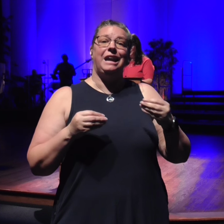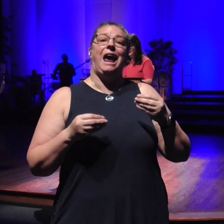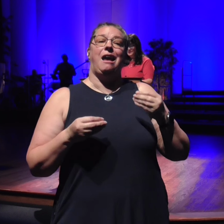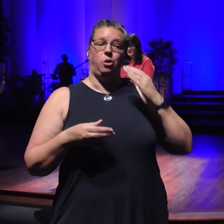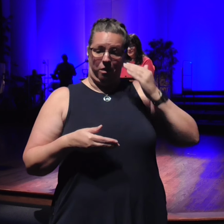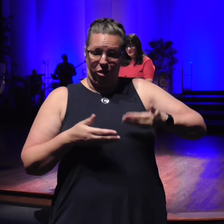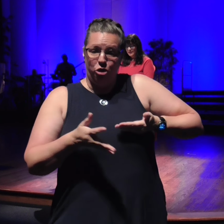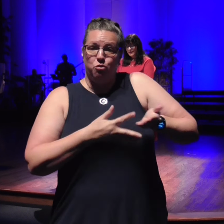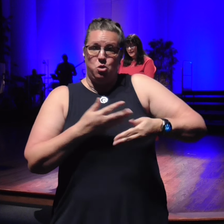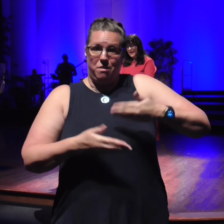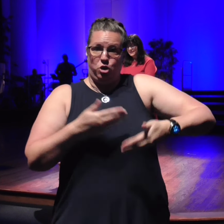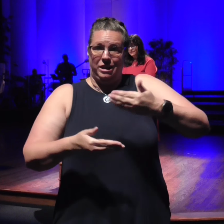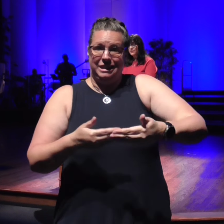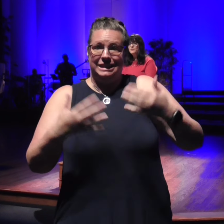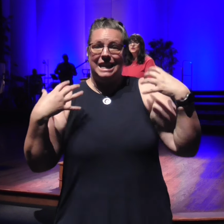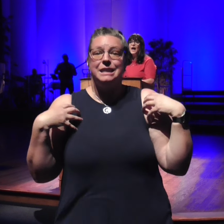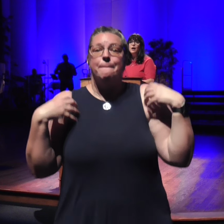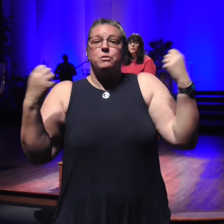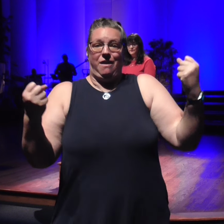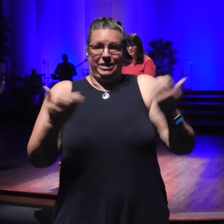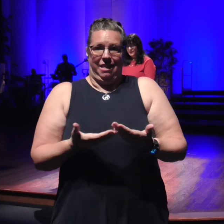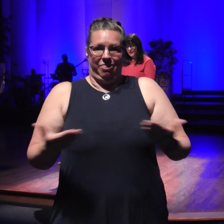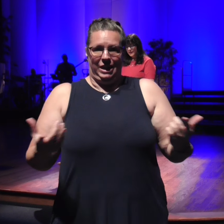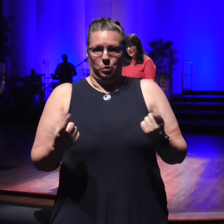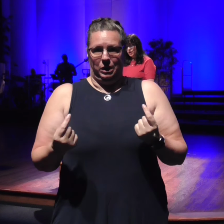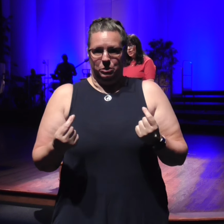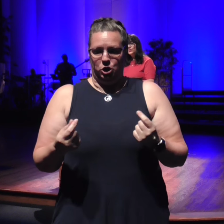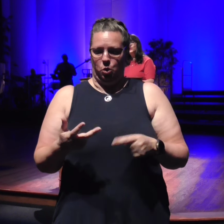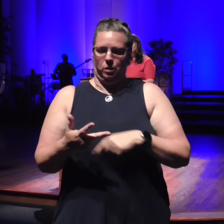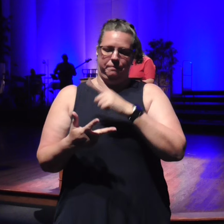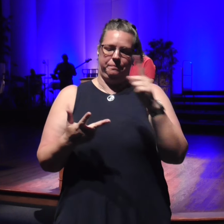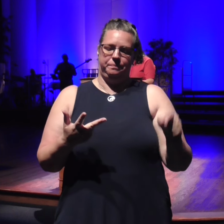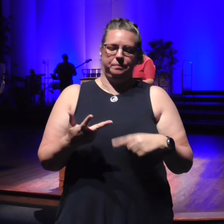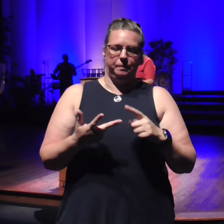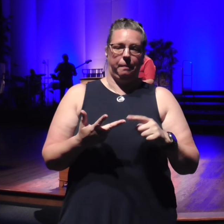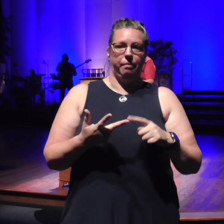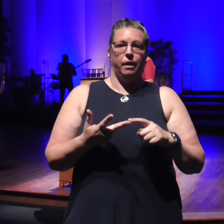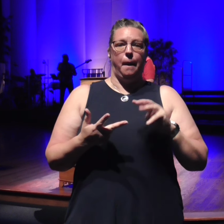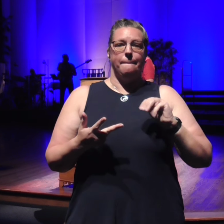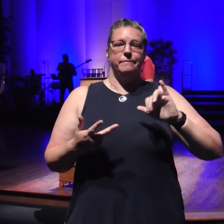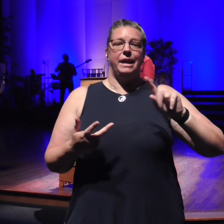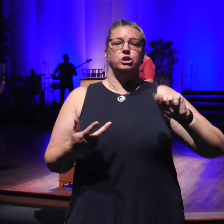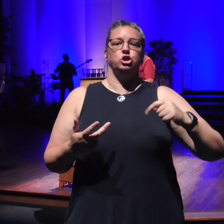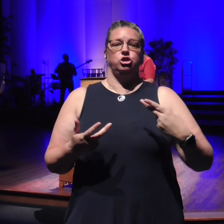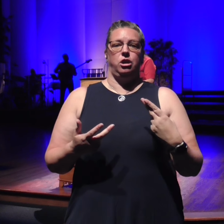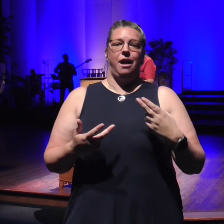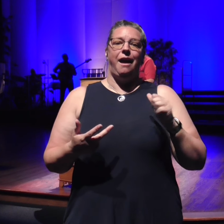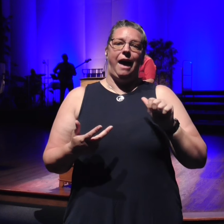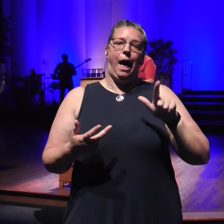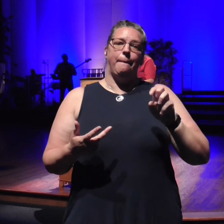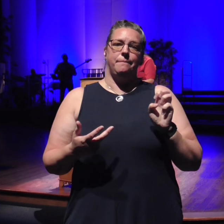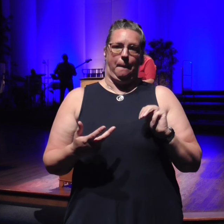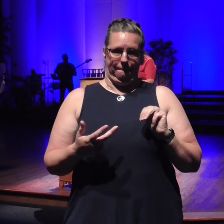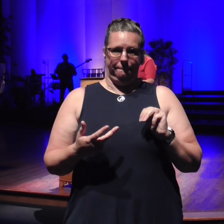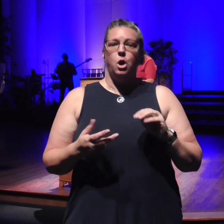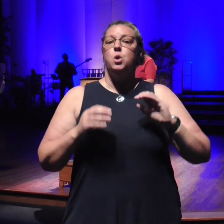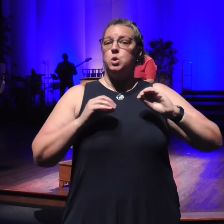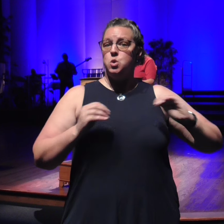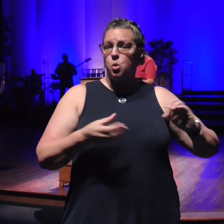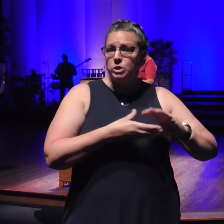ever do." And lastly, from Mitch Albom, "No story sits by itself. Our lives